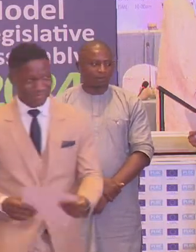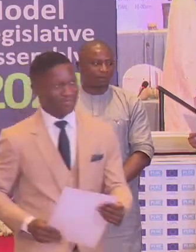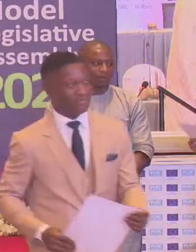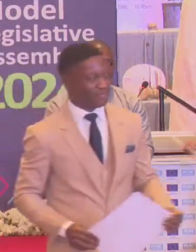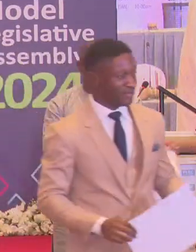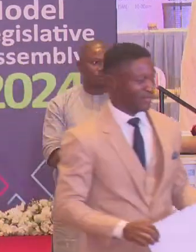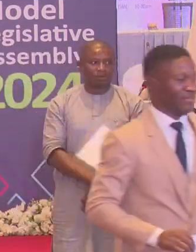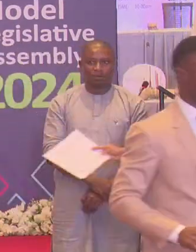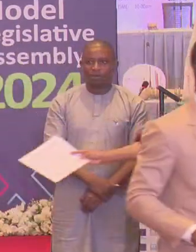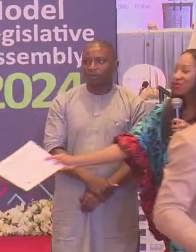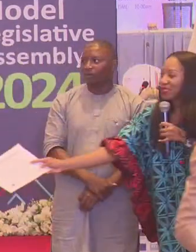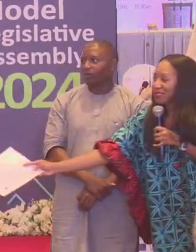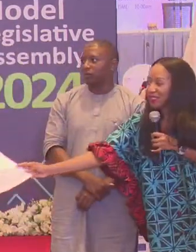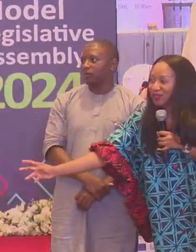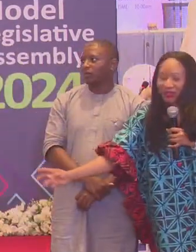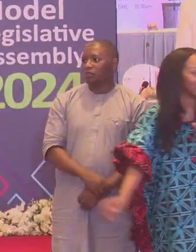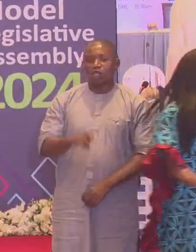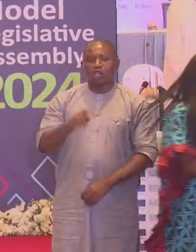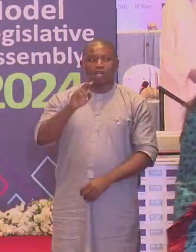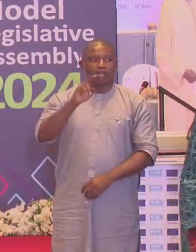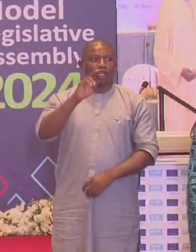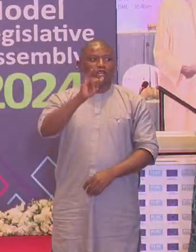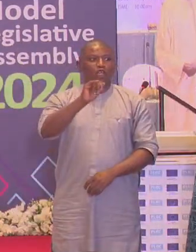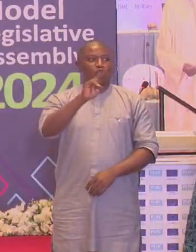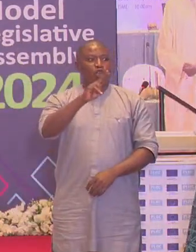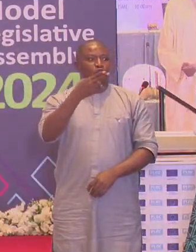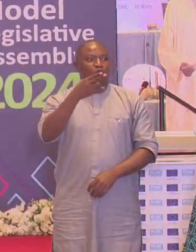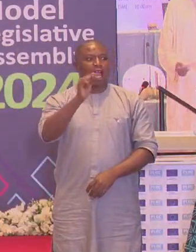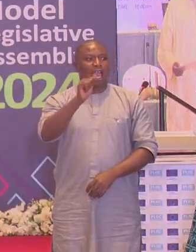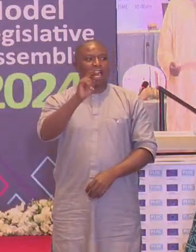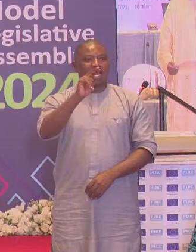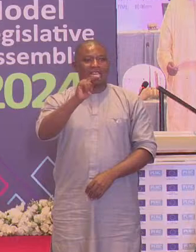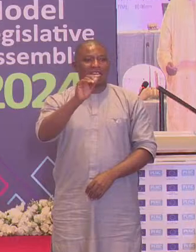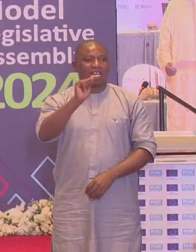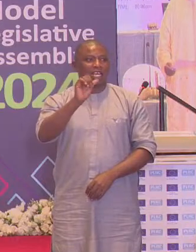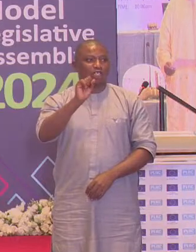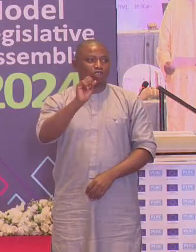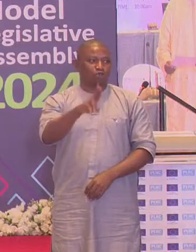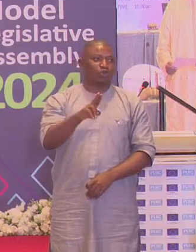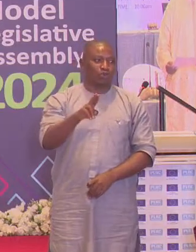Yohanezu Jafar Jubril, FCT.